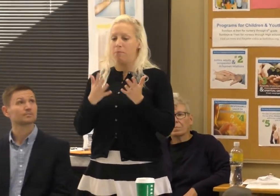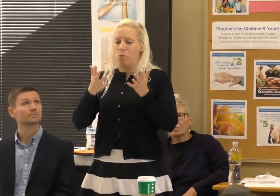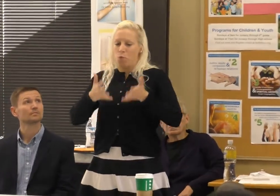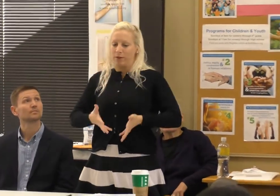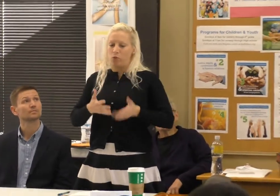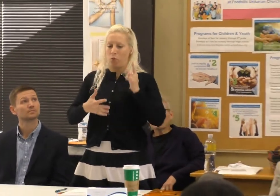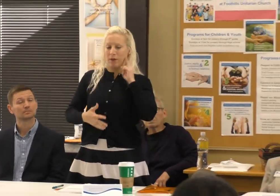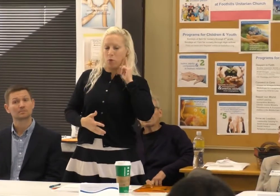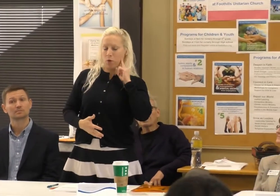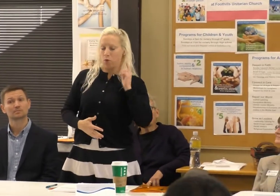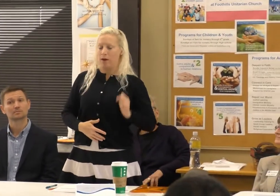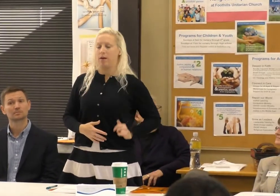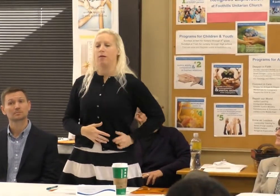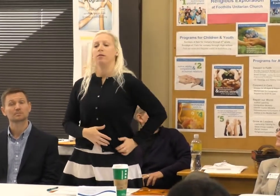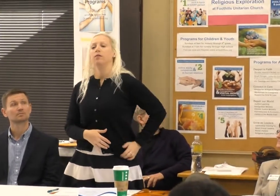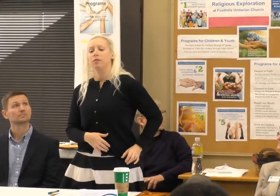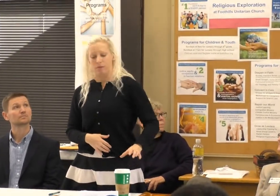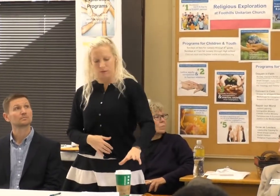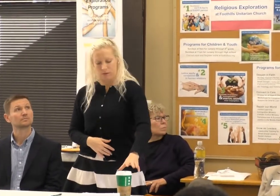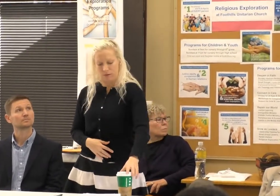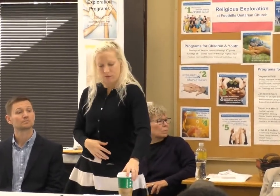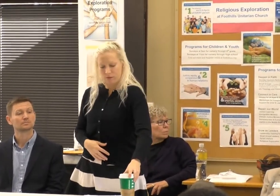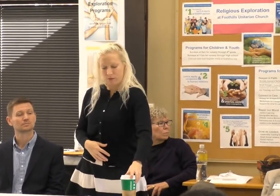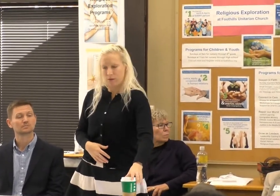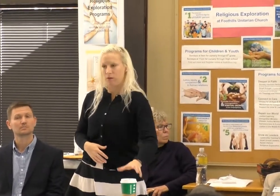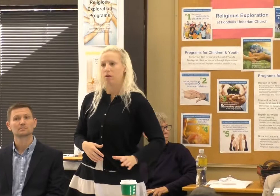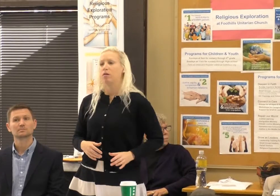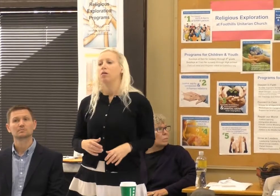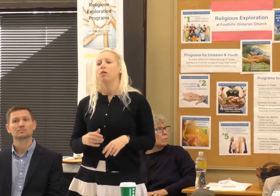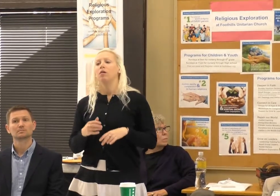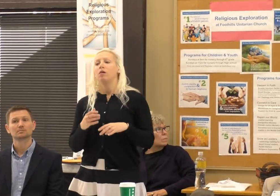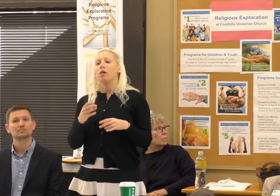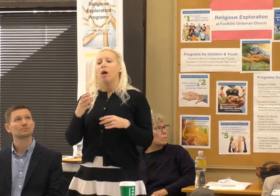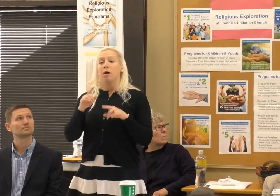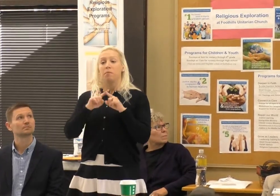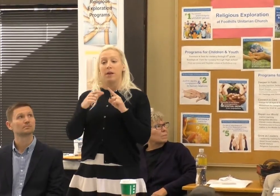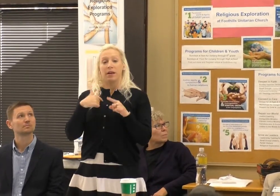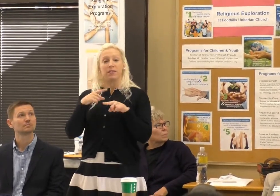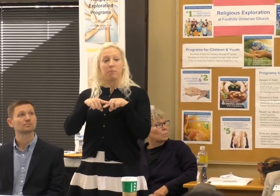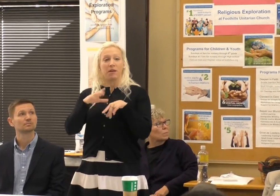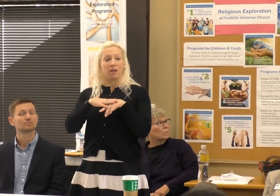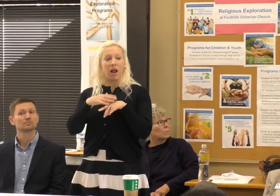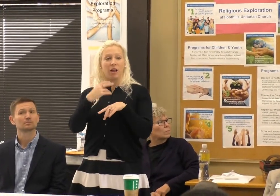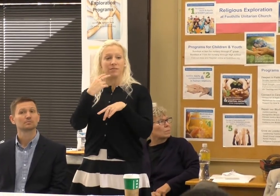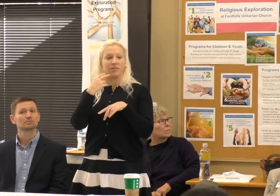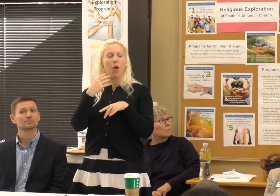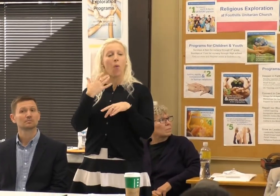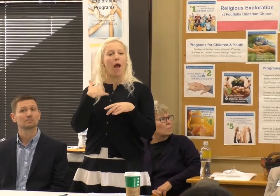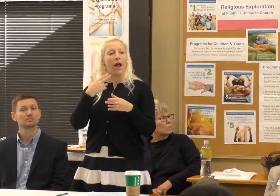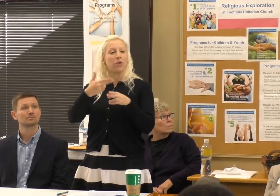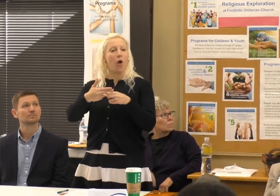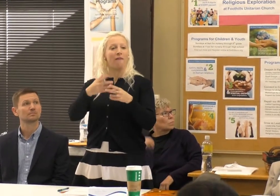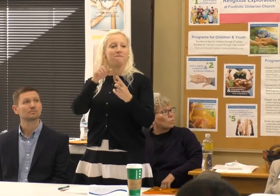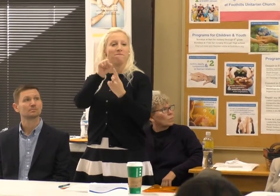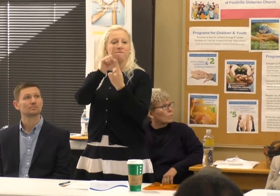So as a hard of hearing person, I do have some hearing, so I can hear some things.